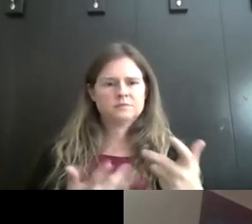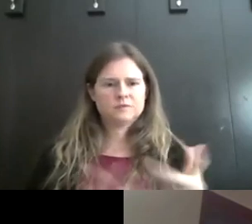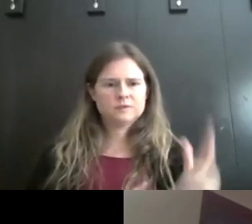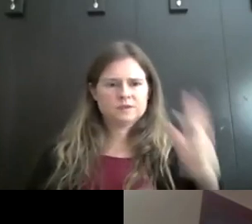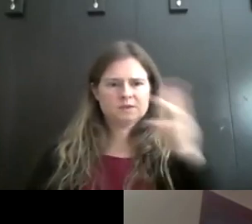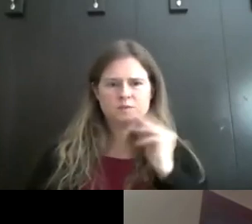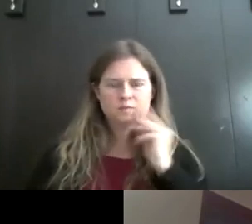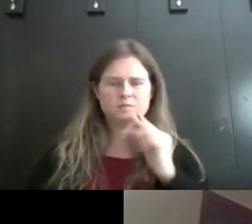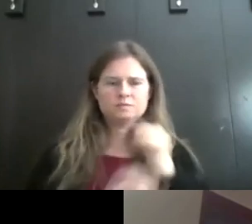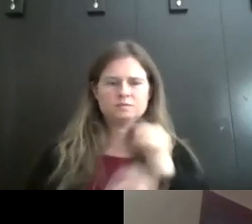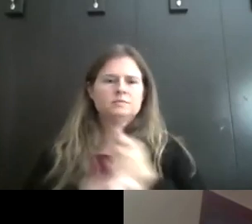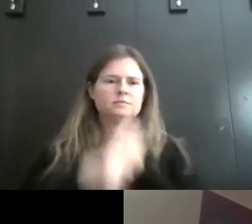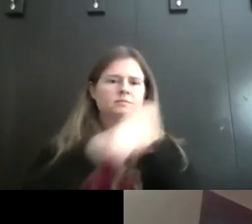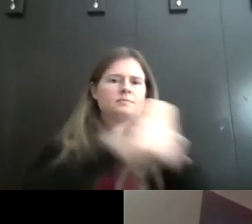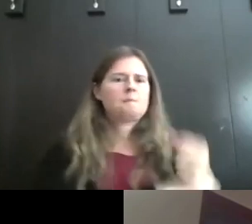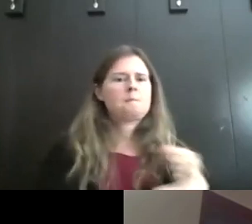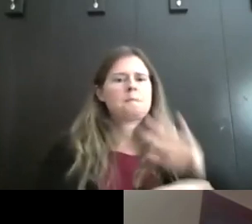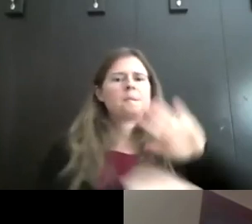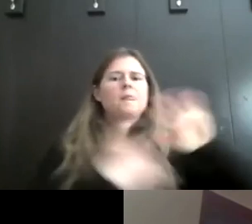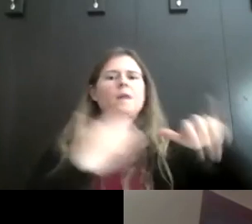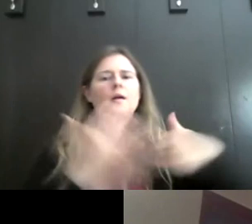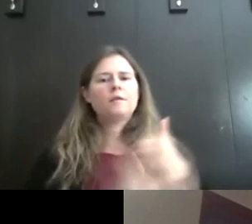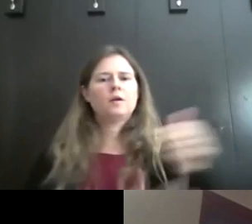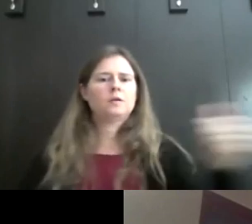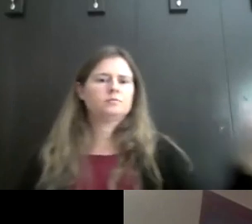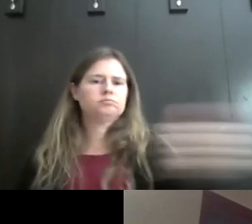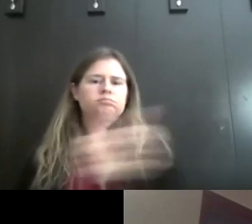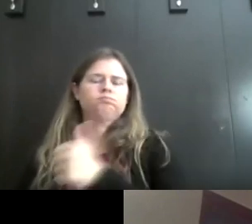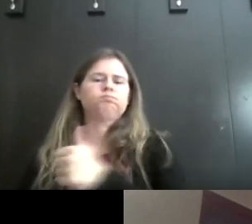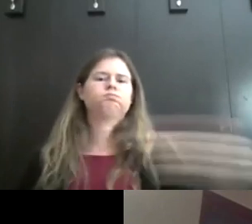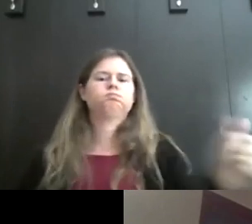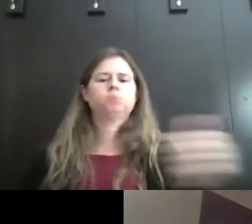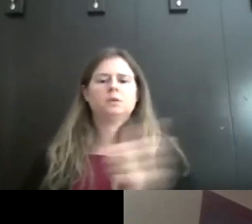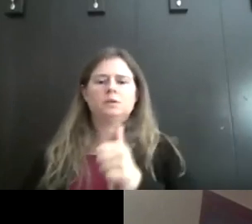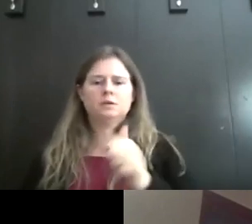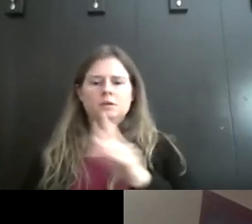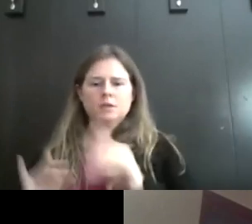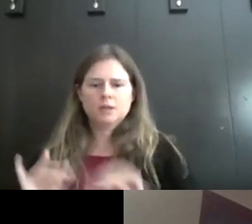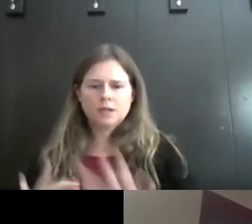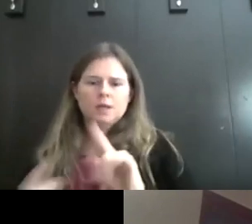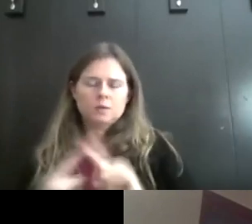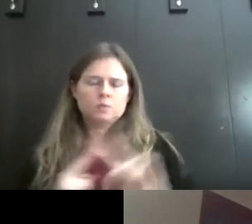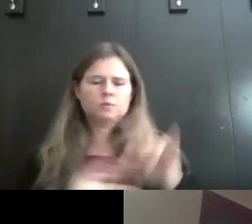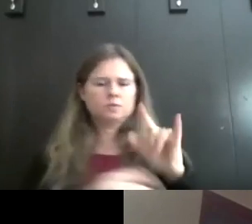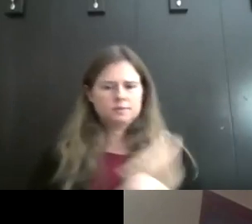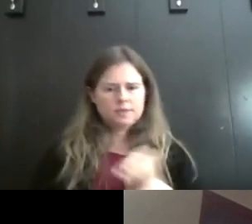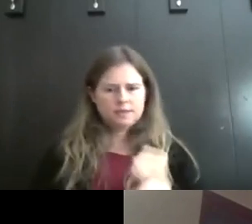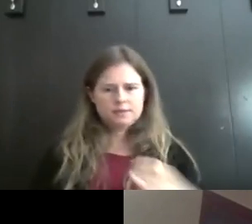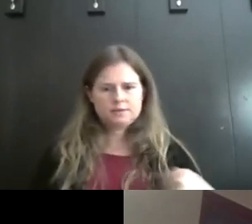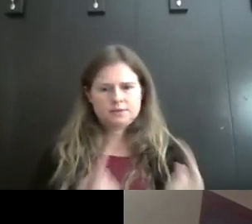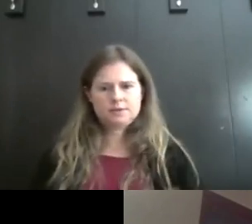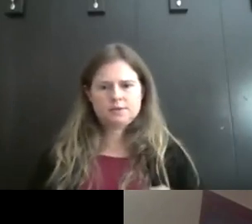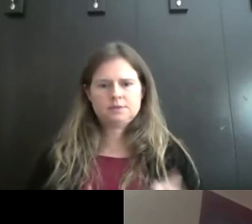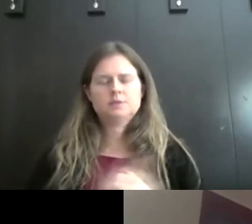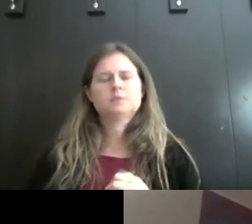the crossings from the mainland to the islands in modern times. And I'm one of them. So